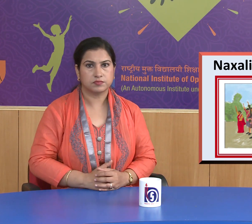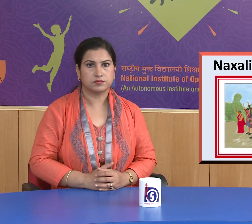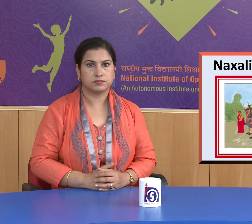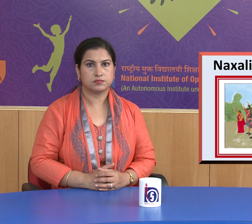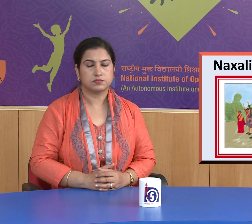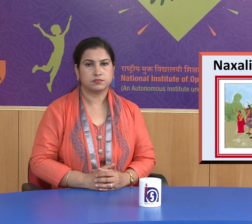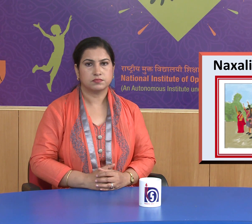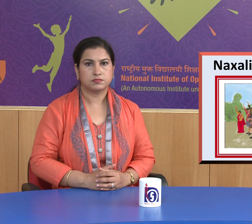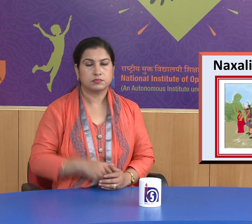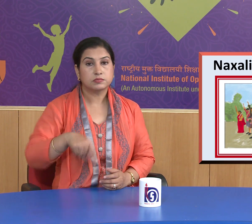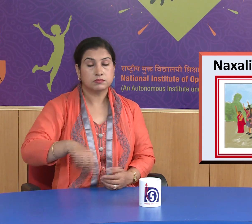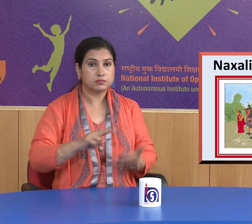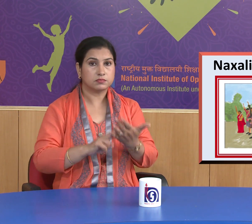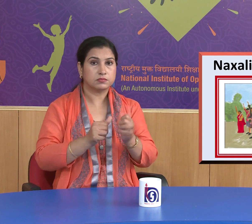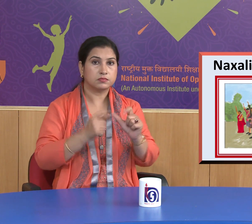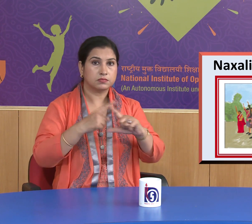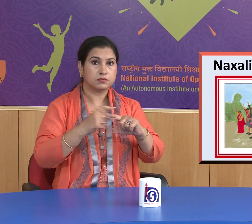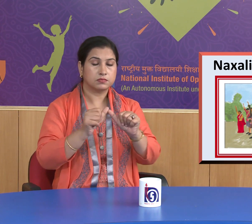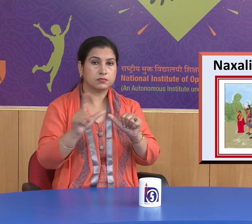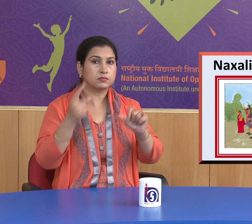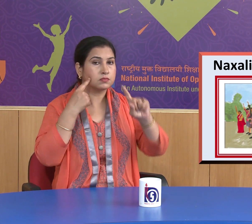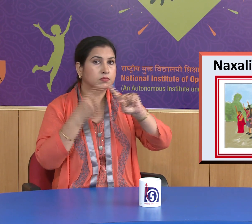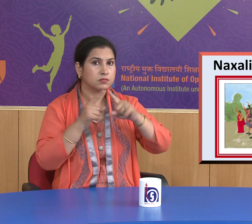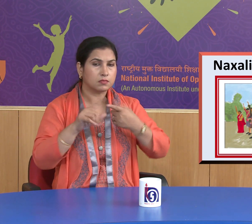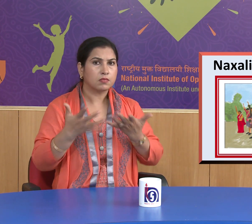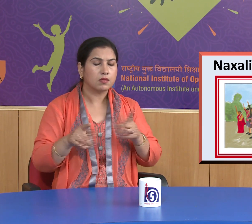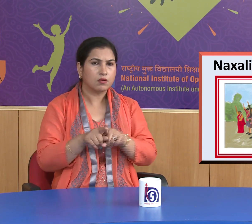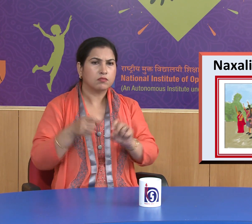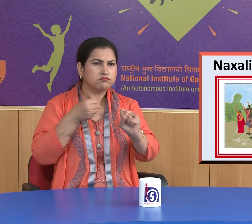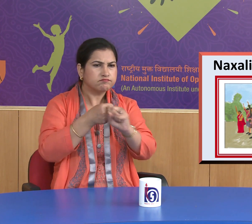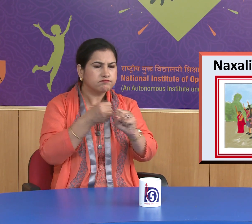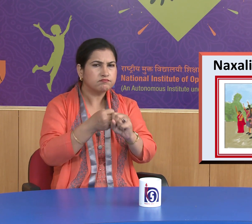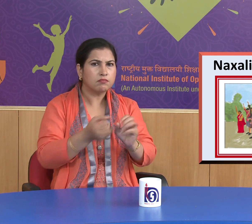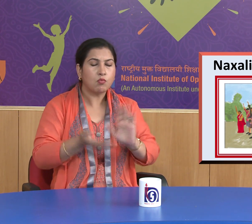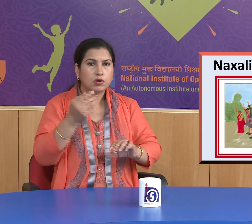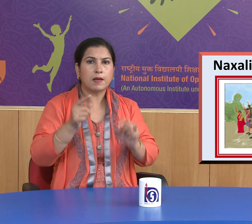The Naxalites often attack public property,